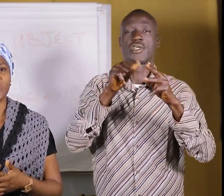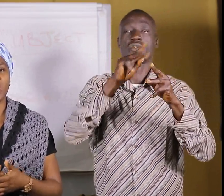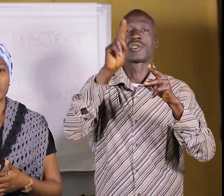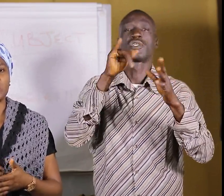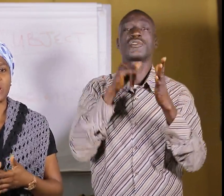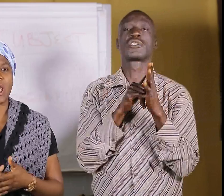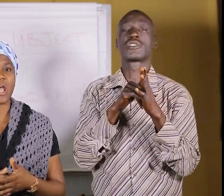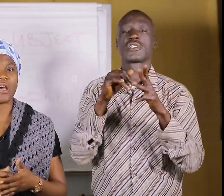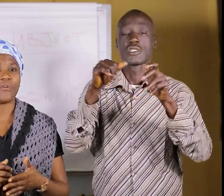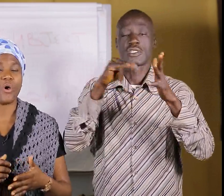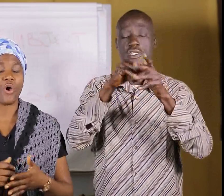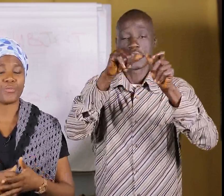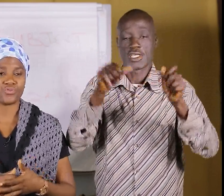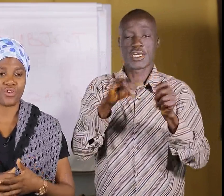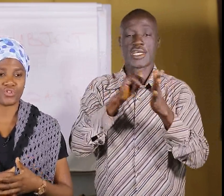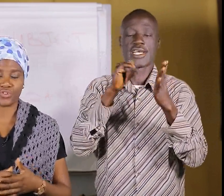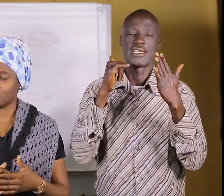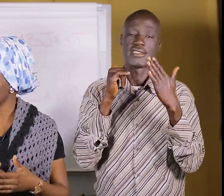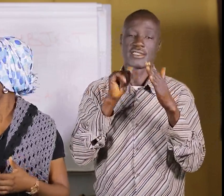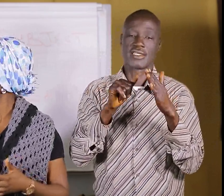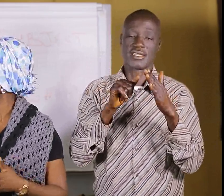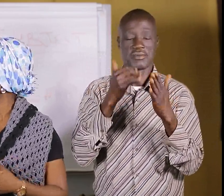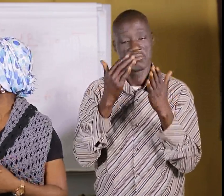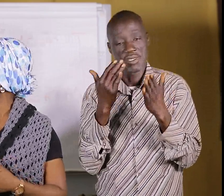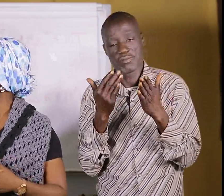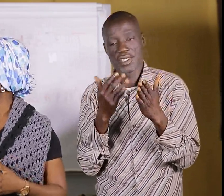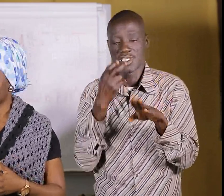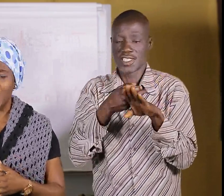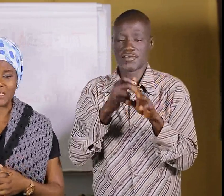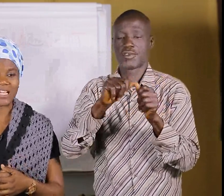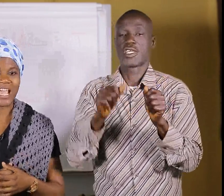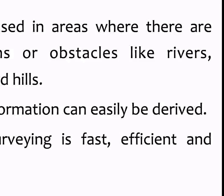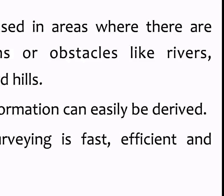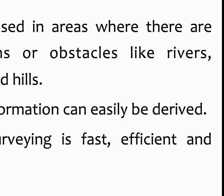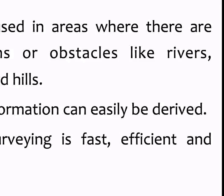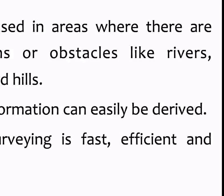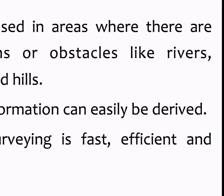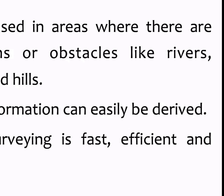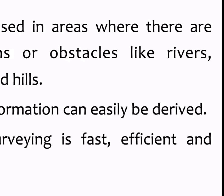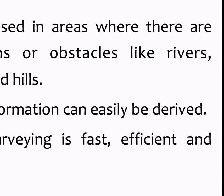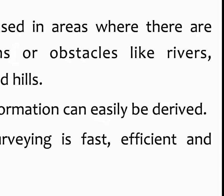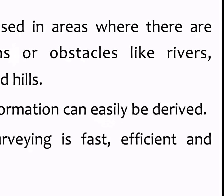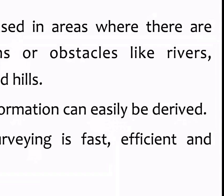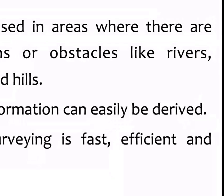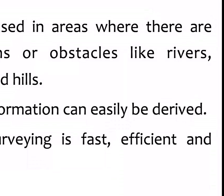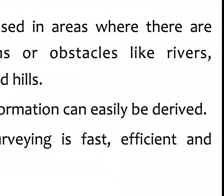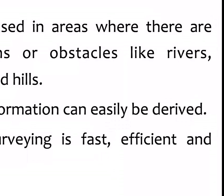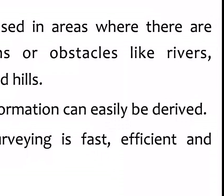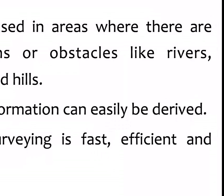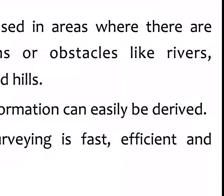in areas that have obstructions. So there's no problem with that. Number 4,